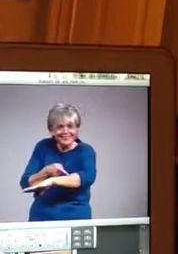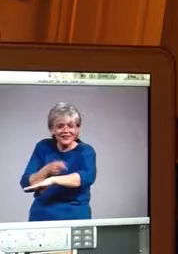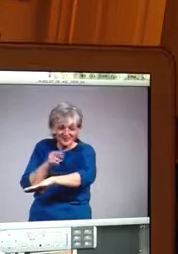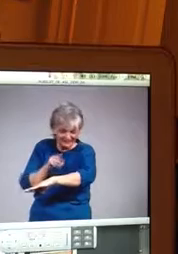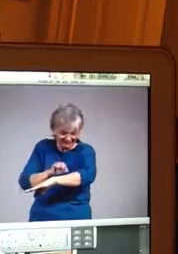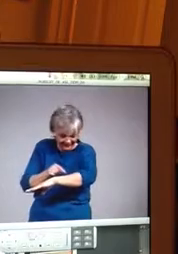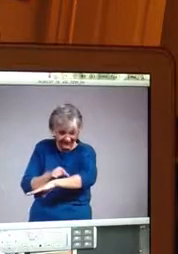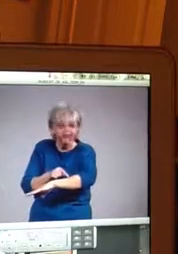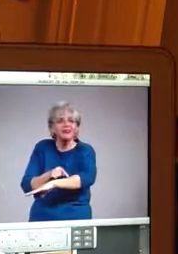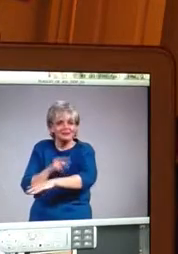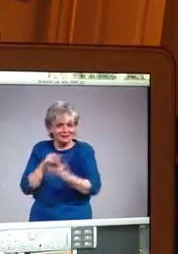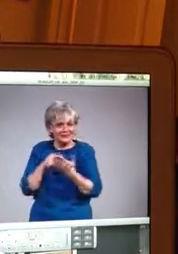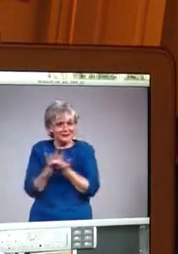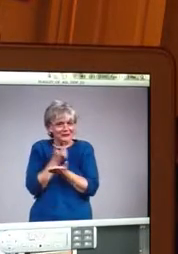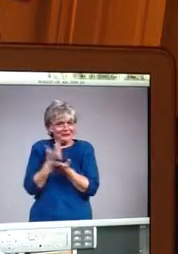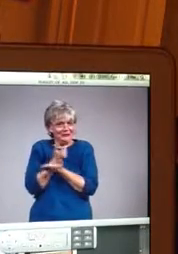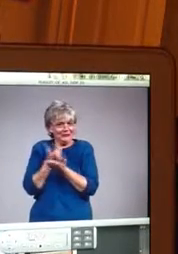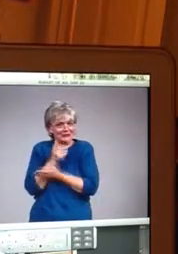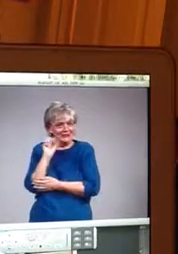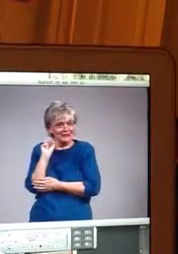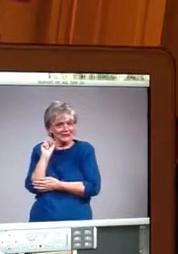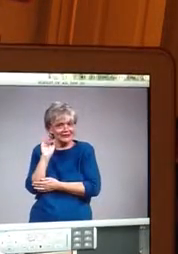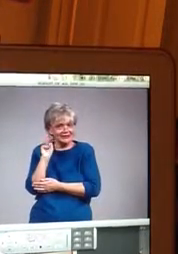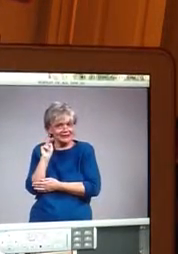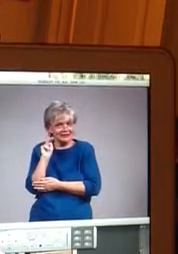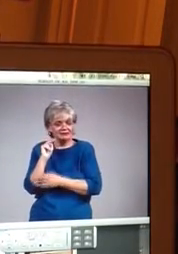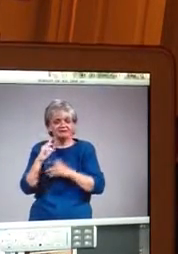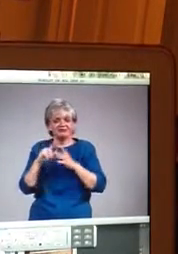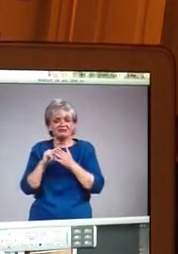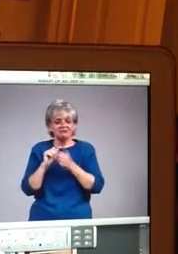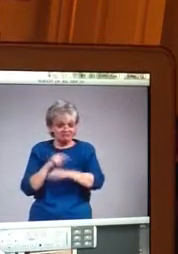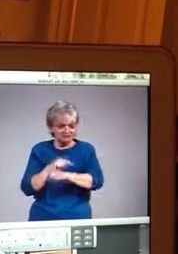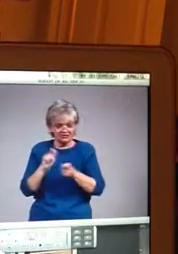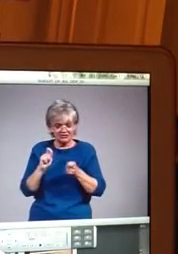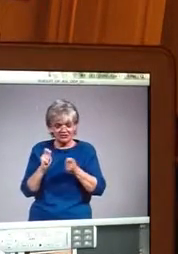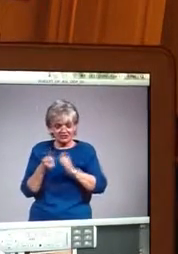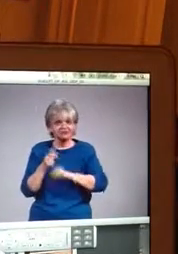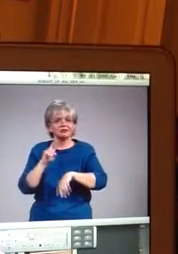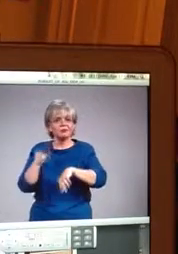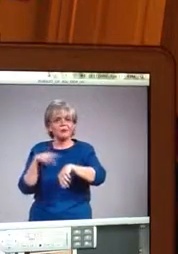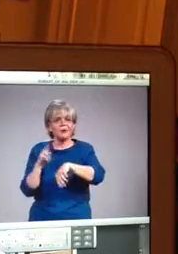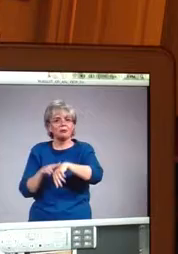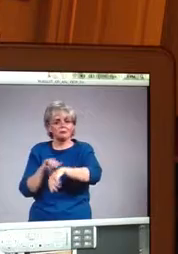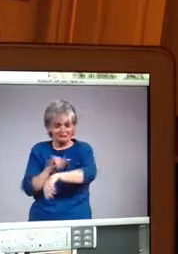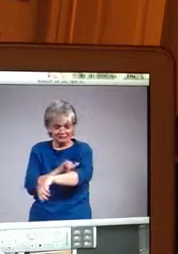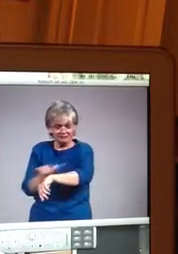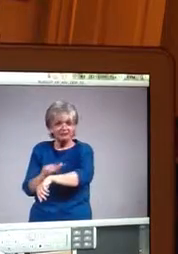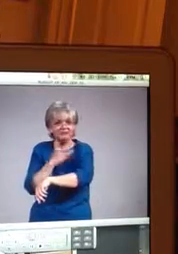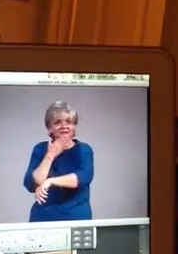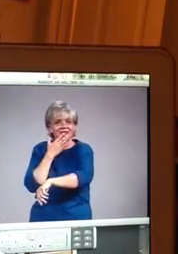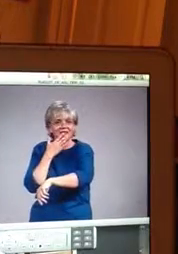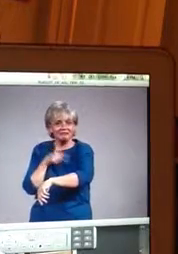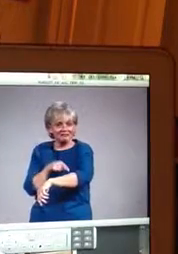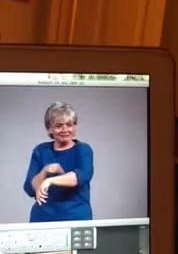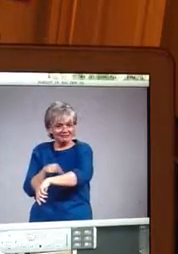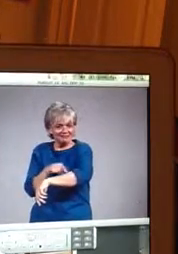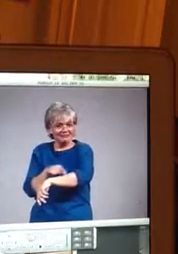So then your scab was first red, then it's pink, it's then pink skin, and then